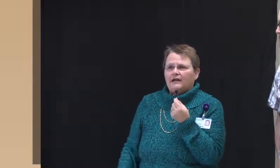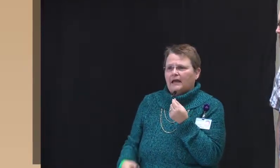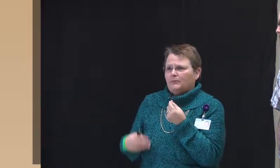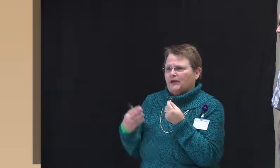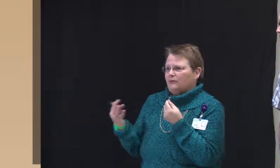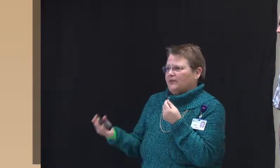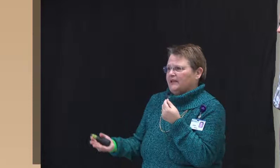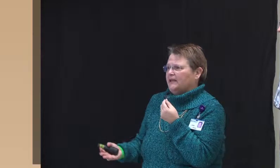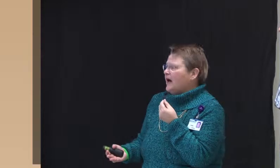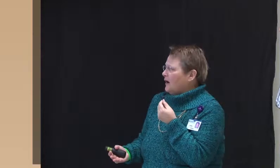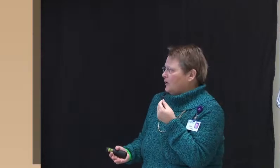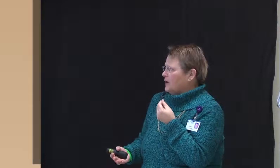came in within an hour.